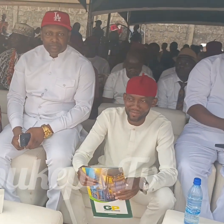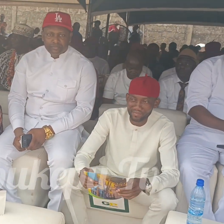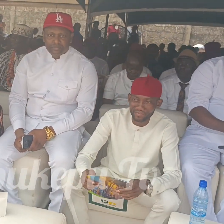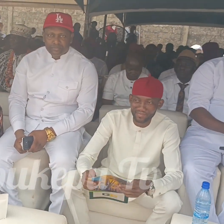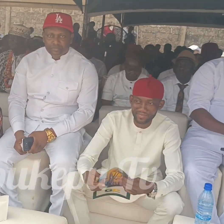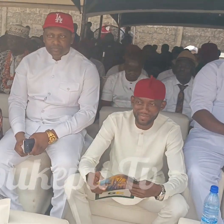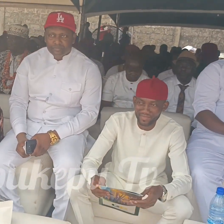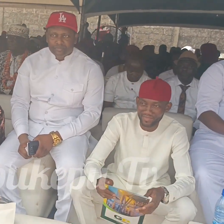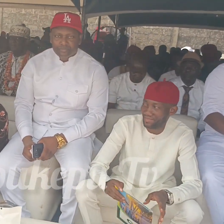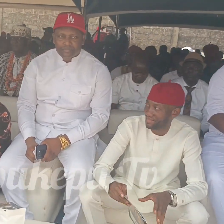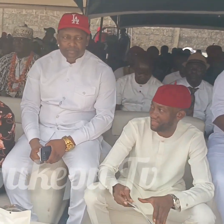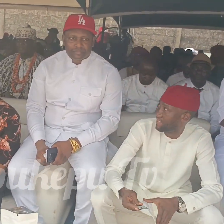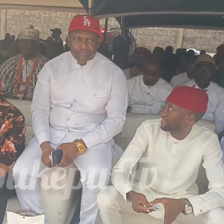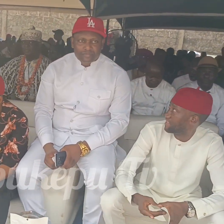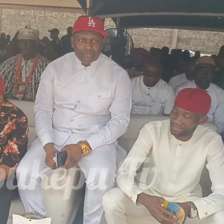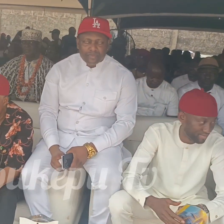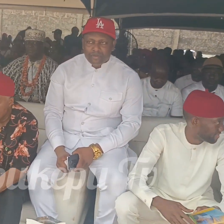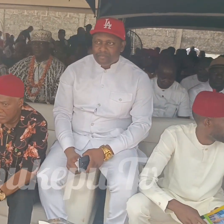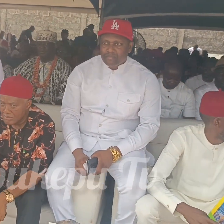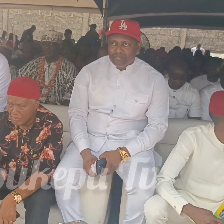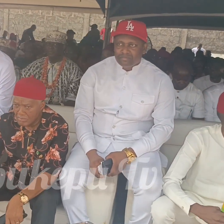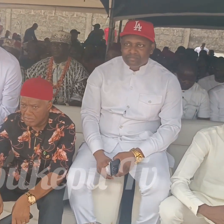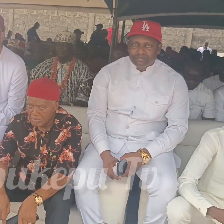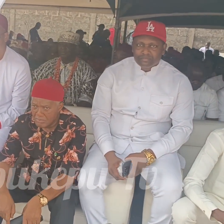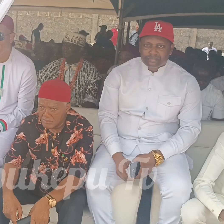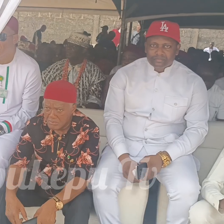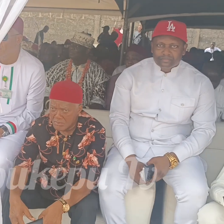you're welcome. I'd like to also